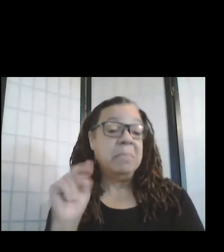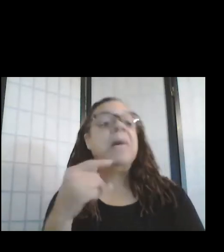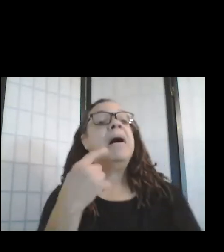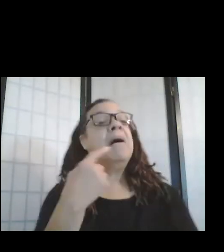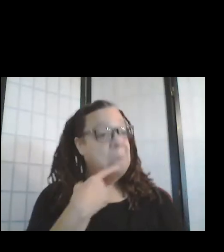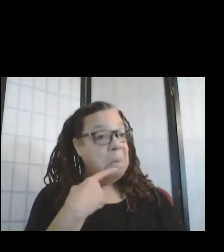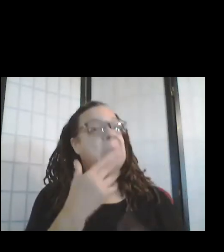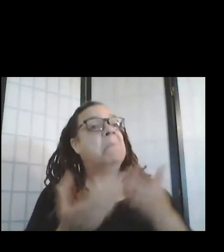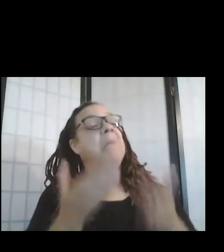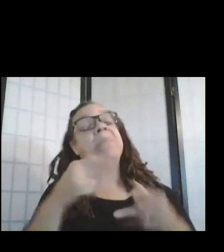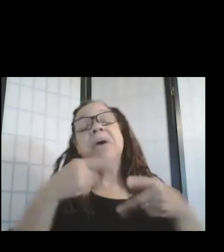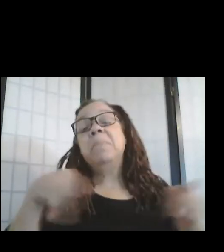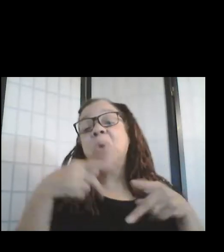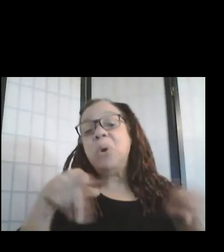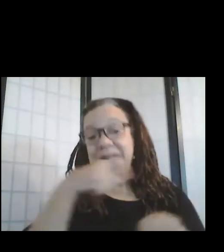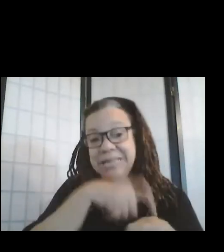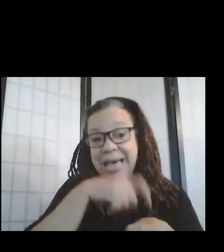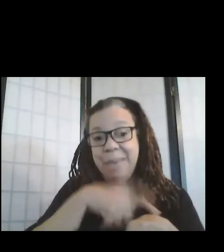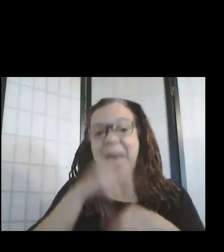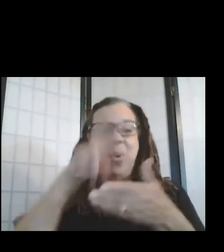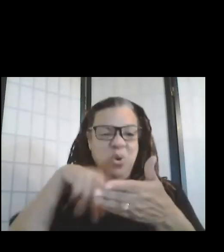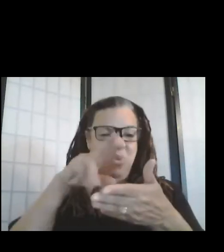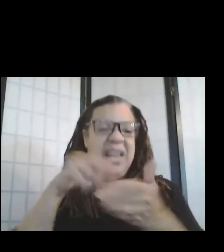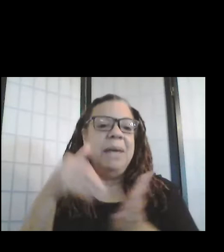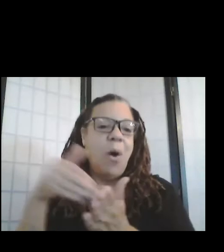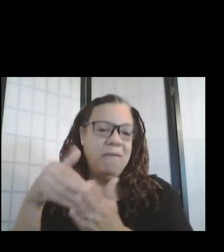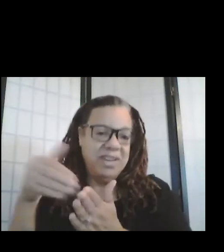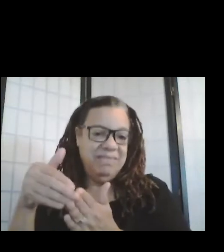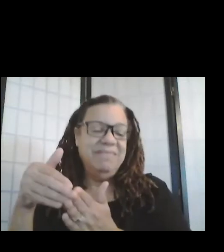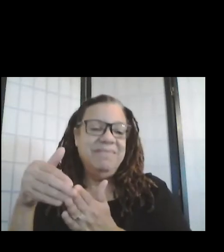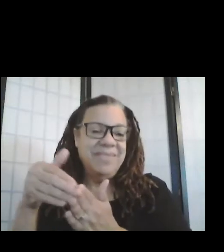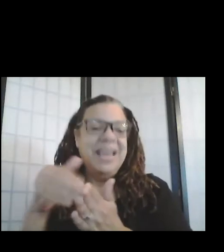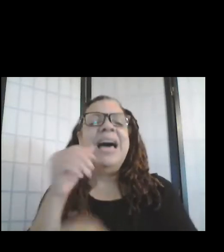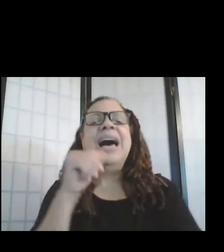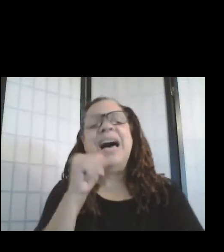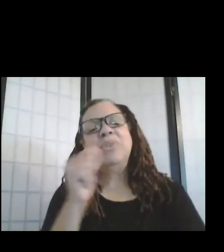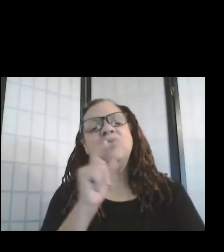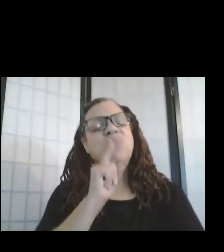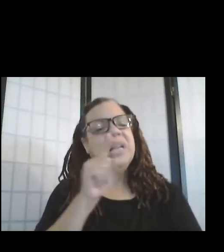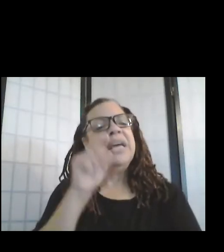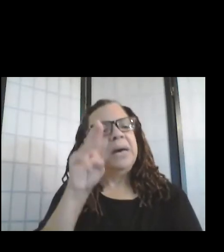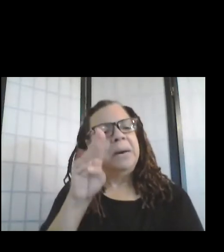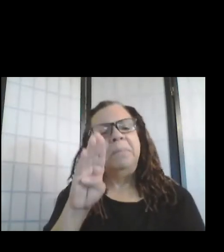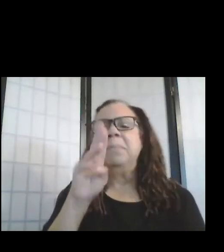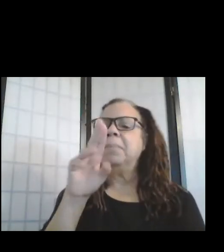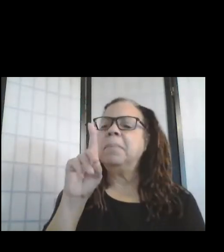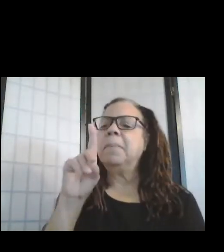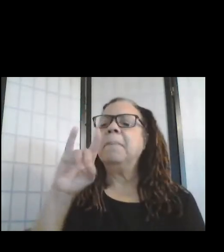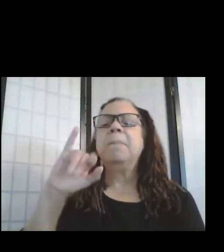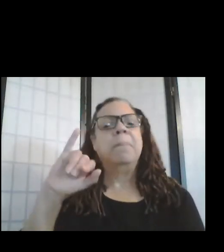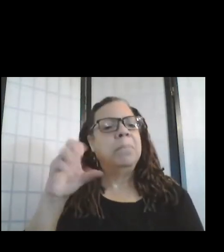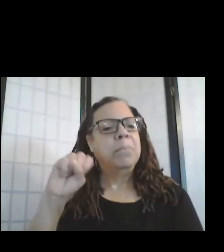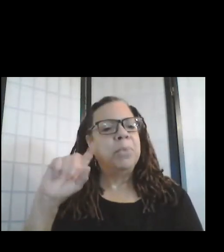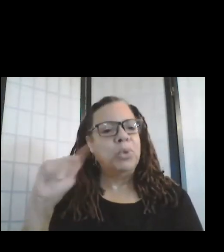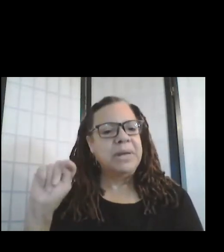he'd probably have been my go-to guy. I was a bit of a budding Buddhist too, which is to say, I knew